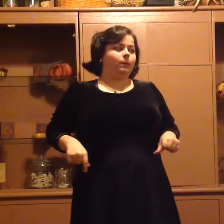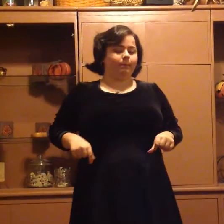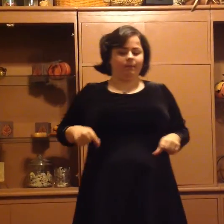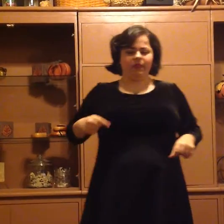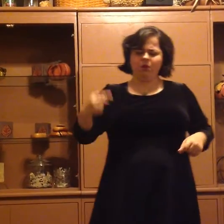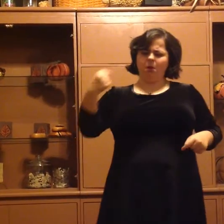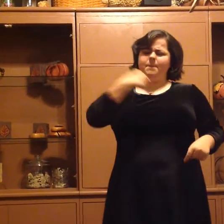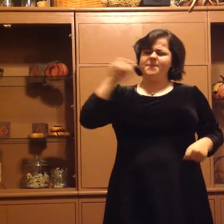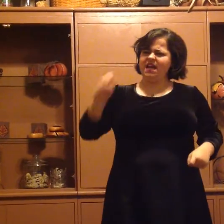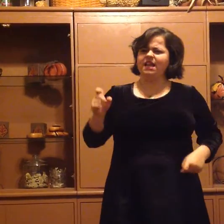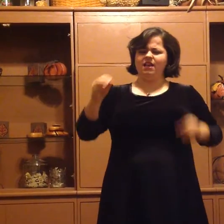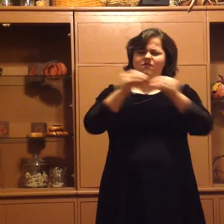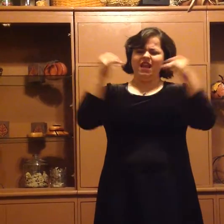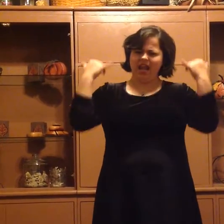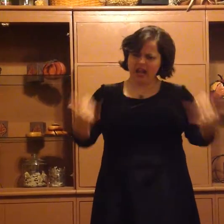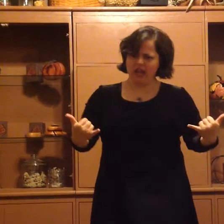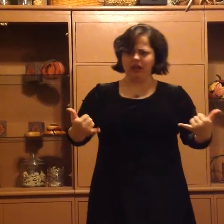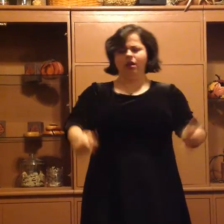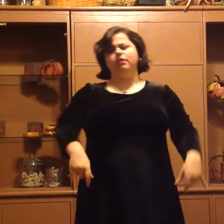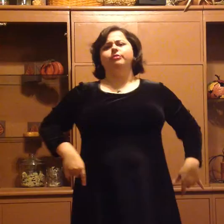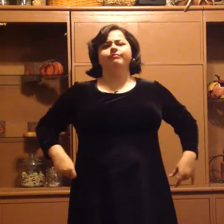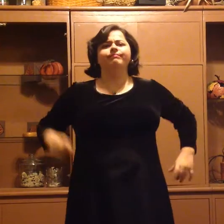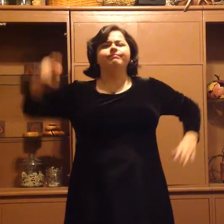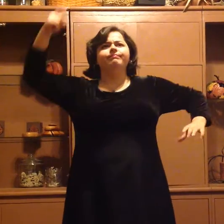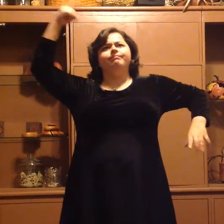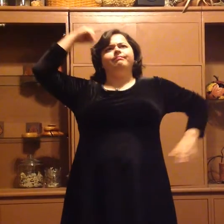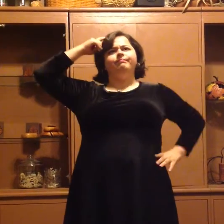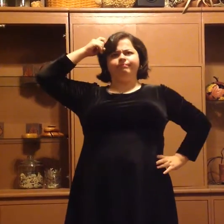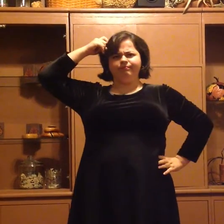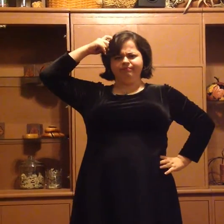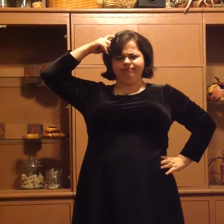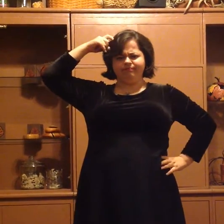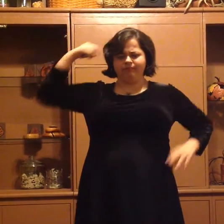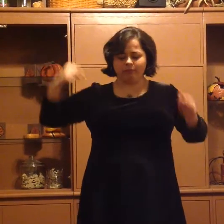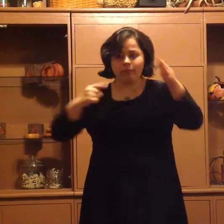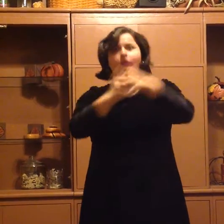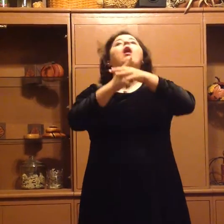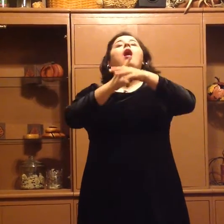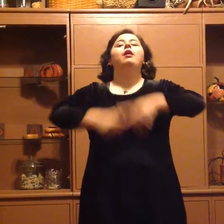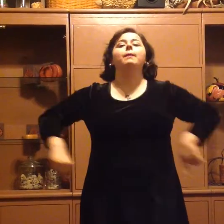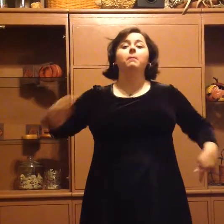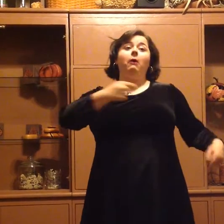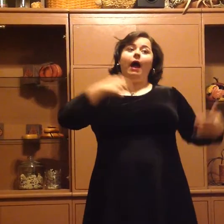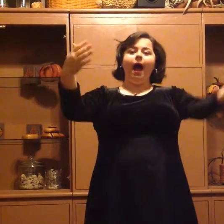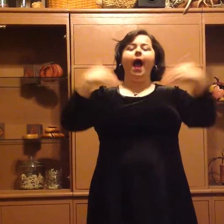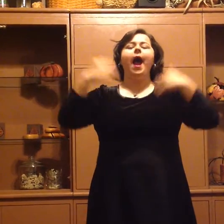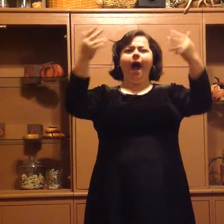Something must be done right away, he said to himself. He scratched his head and shouted, "I'll give a